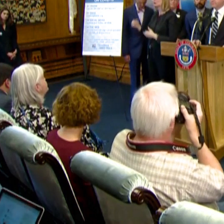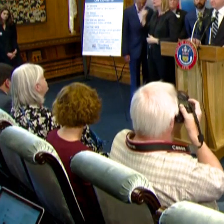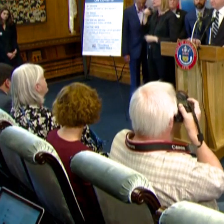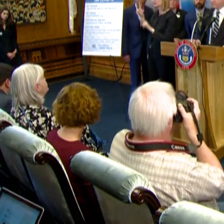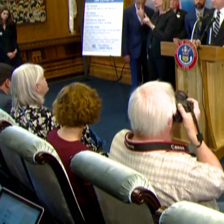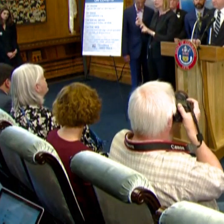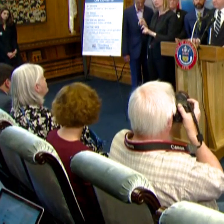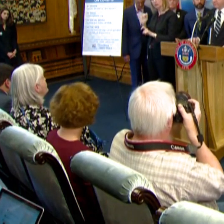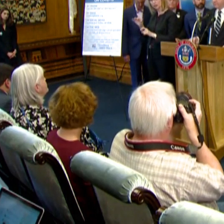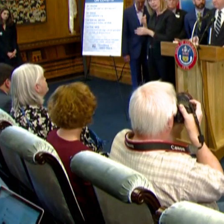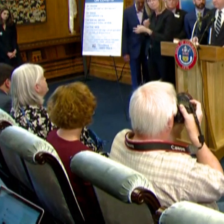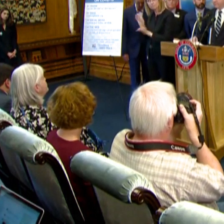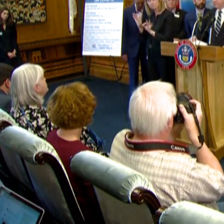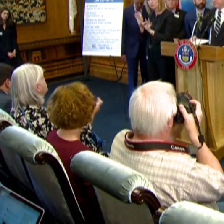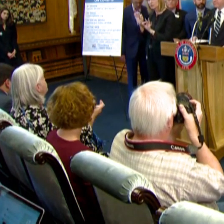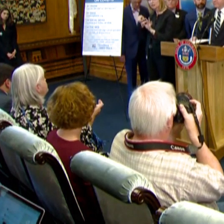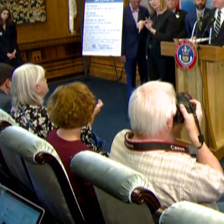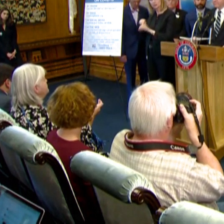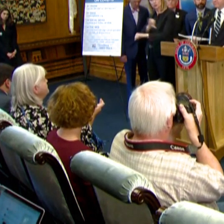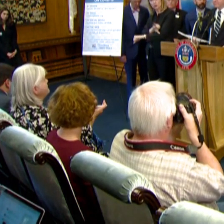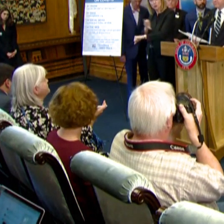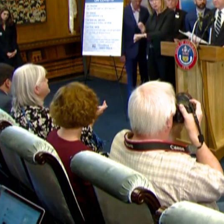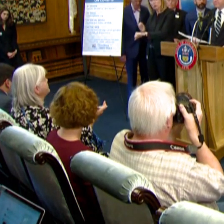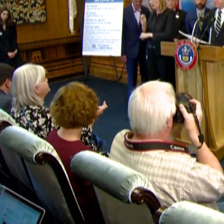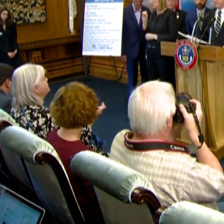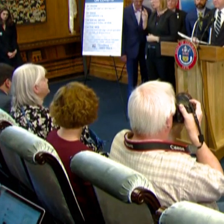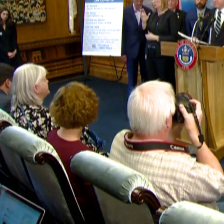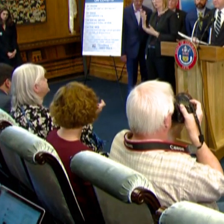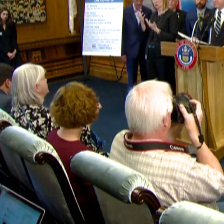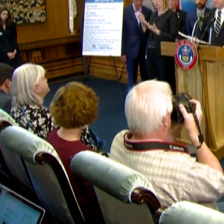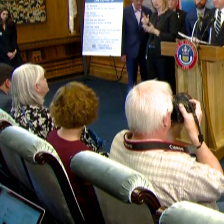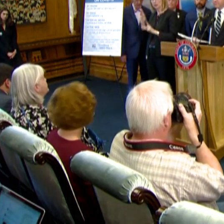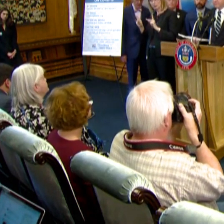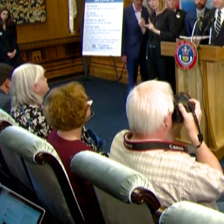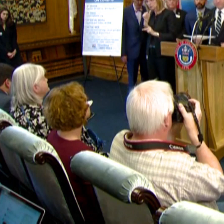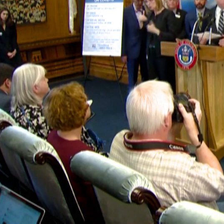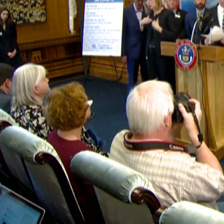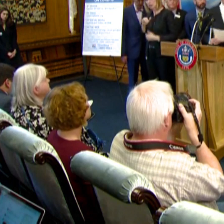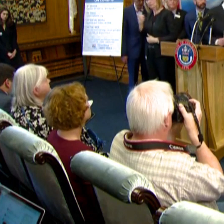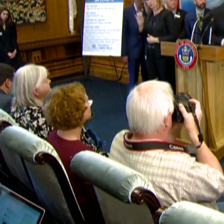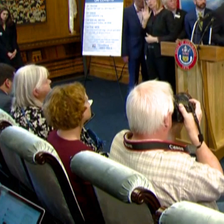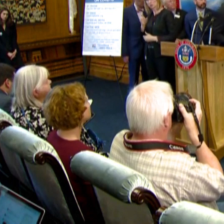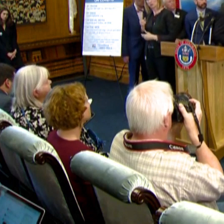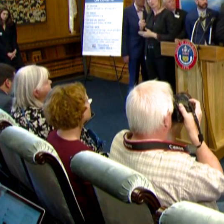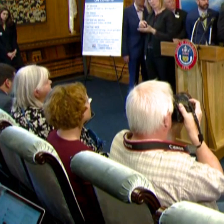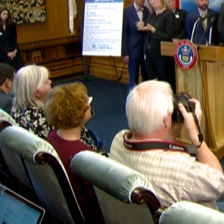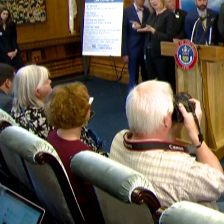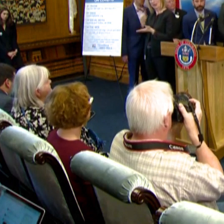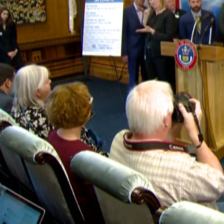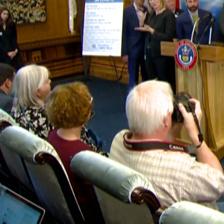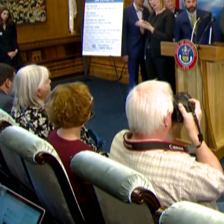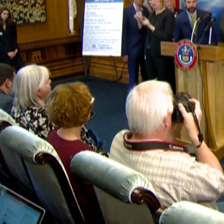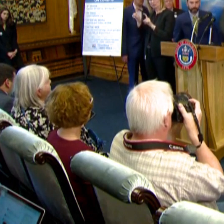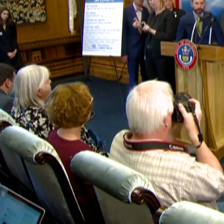these tests free of charge, or are people, even the uninsured, going to get charged for them?